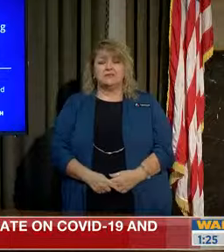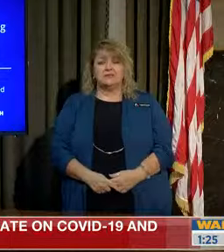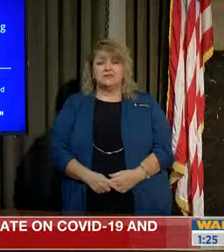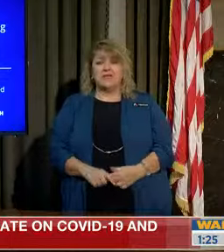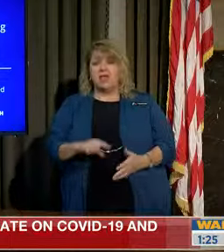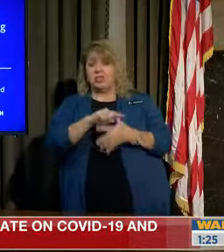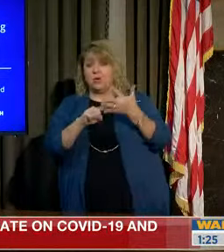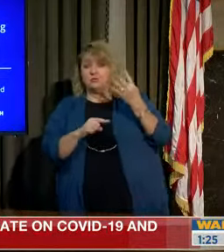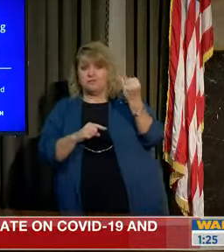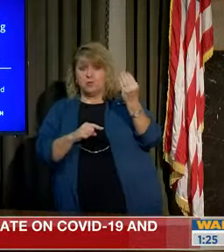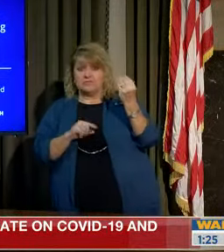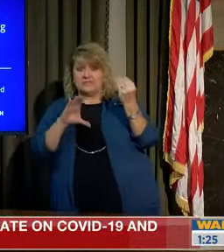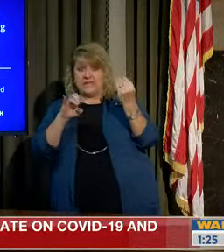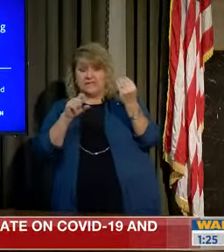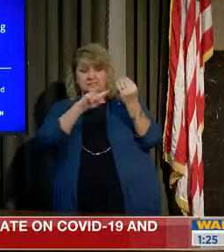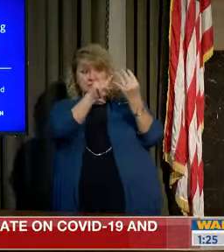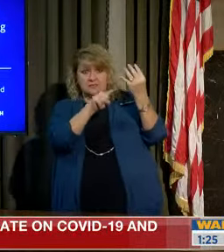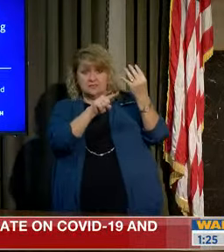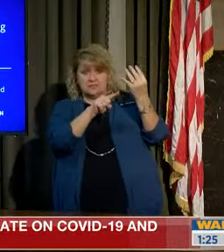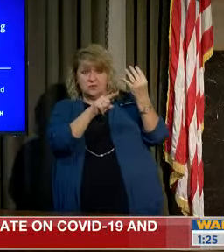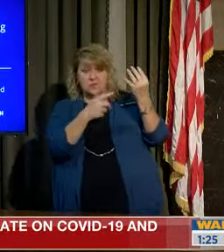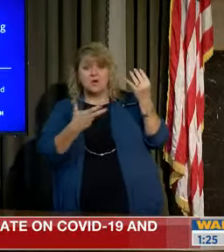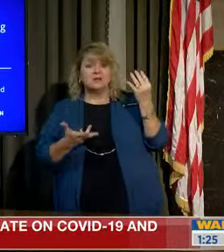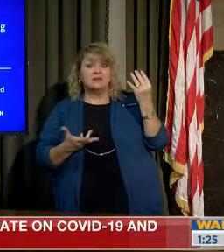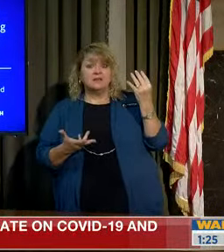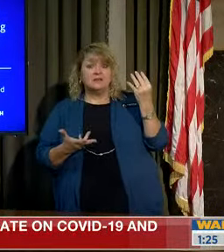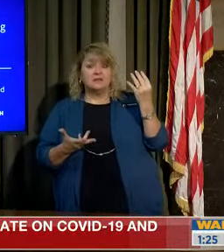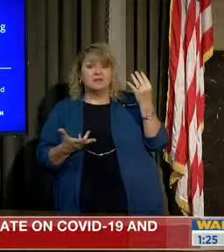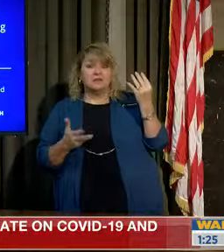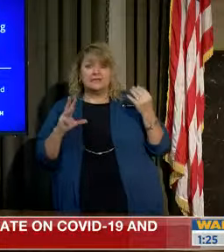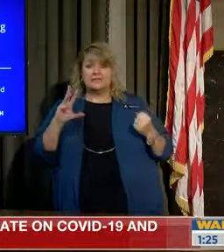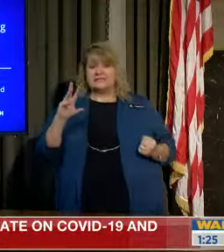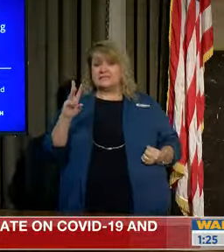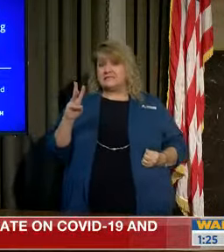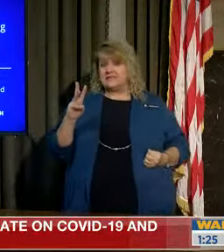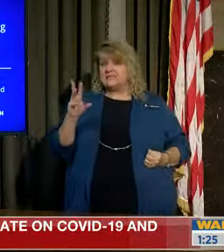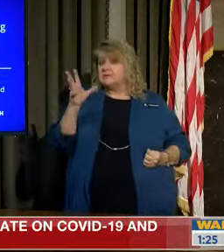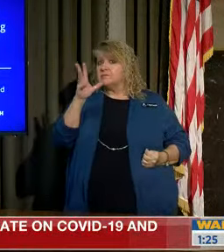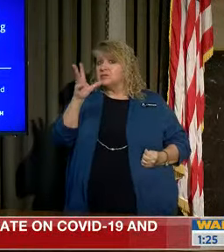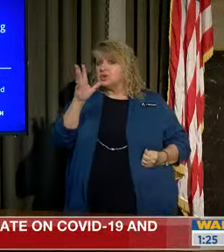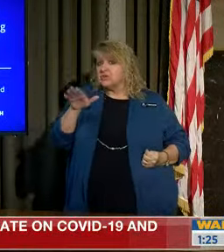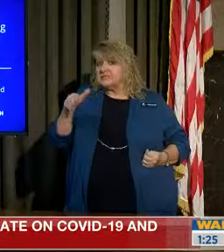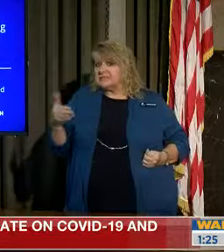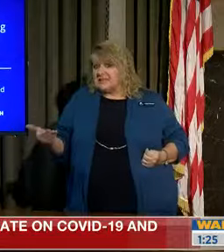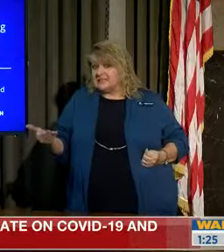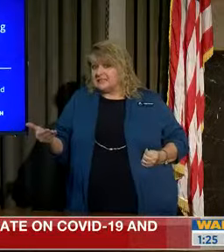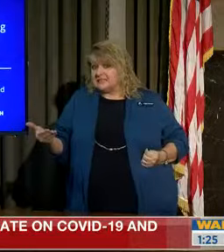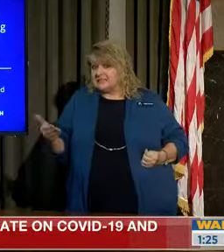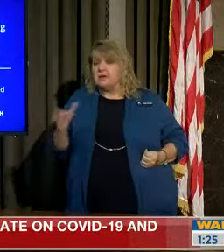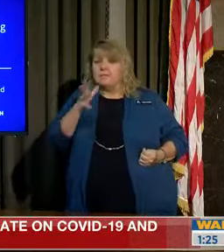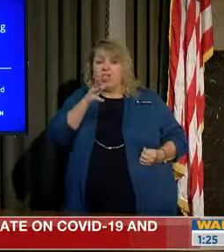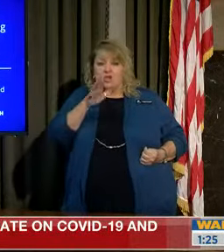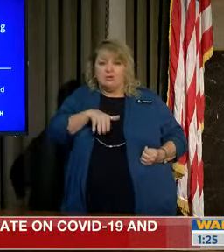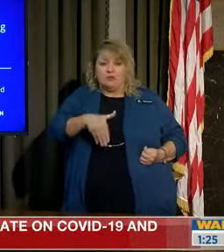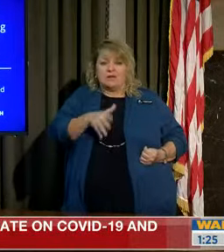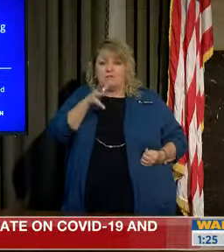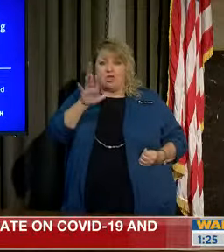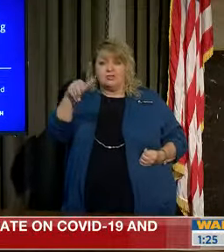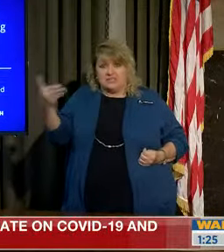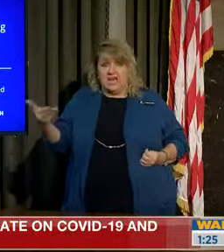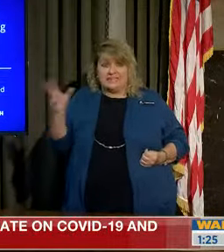those 14 cases, they have resulted in 6 maternal deaths, 6 pregnant moms have died in